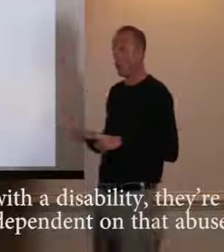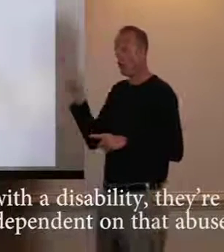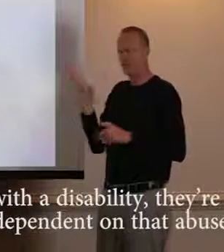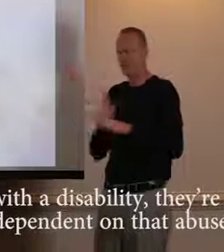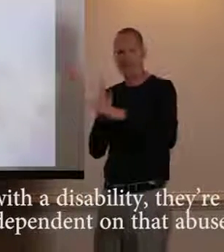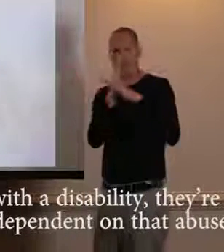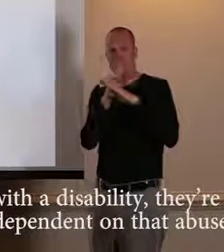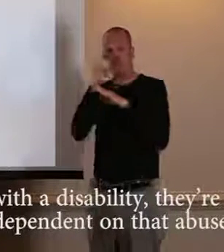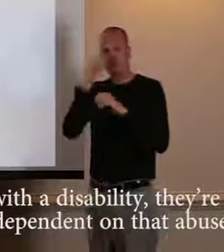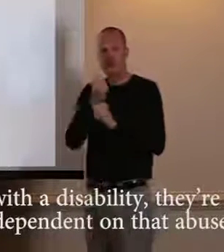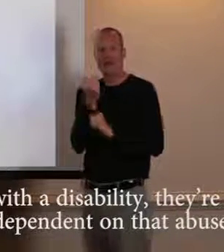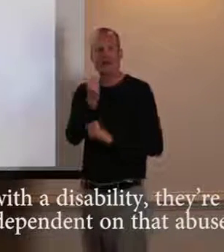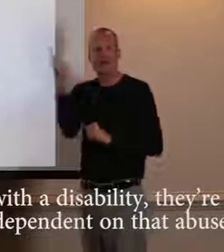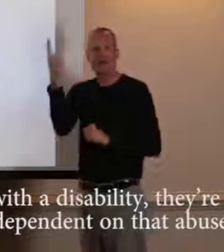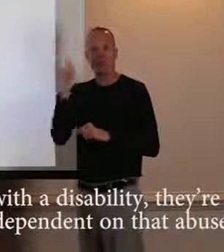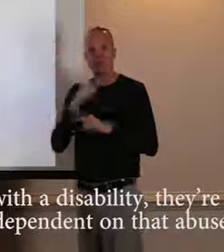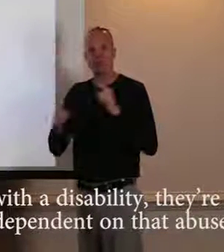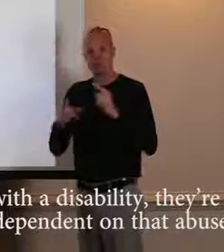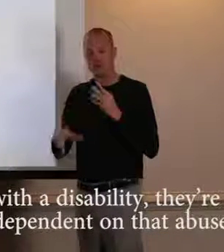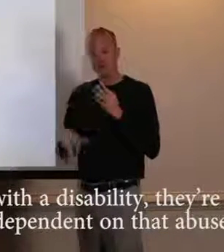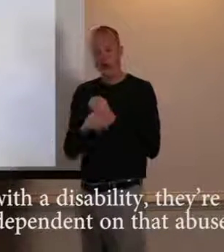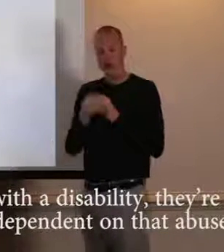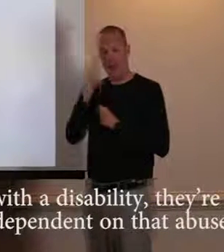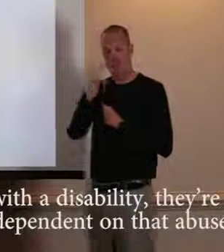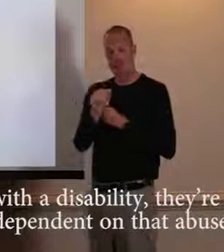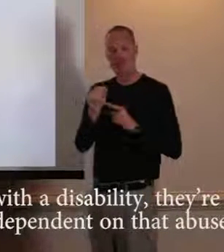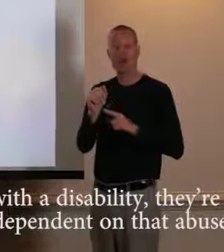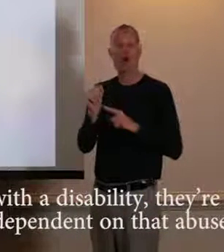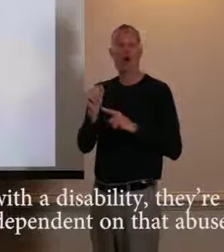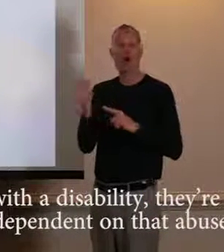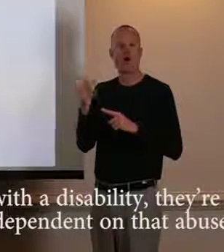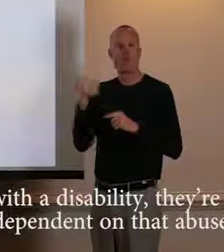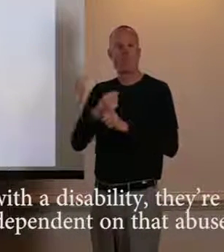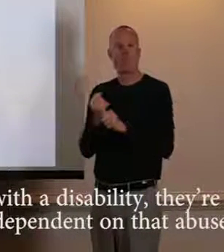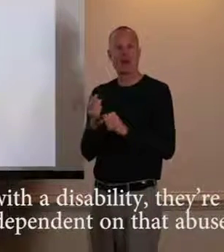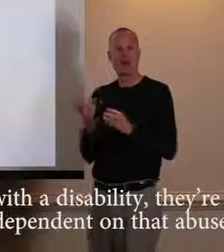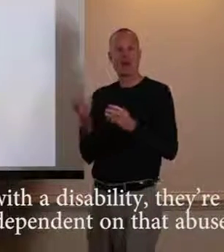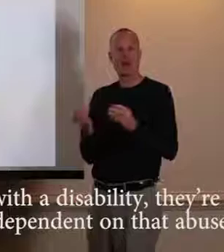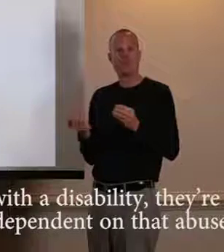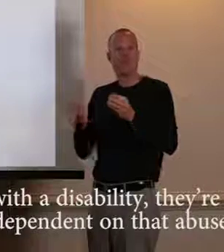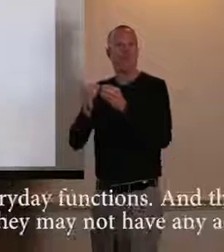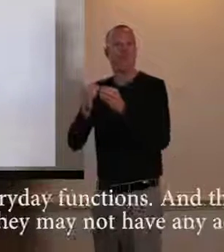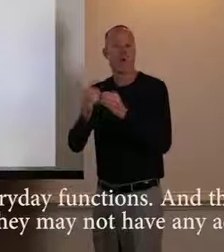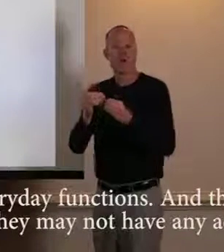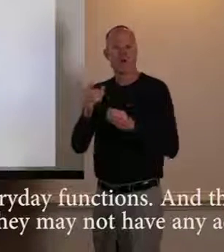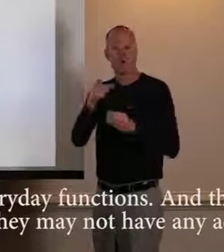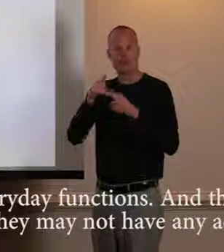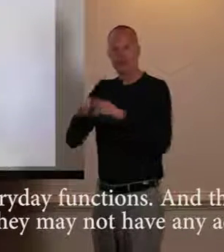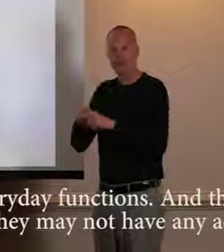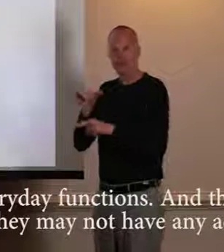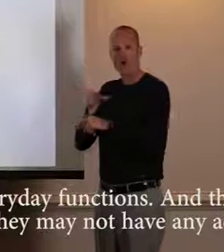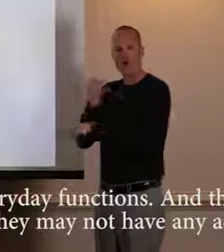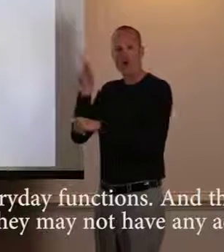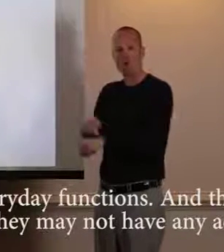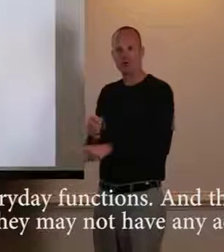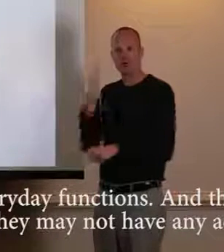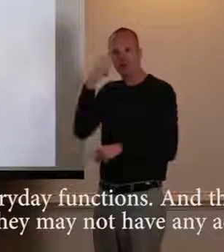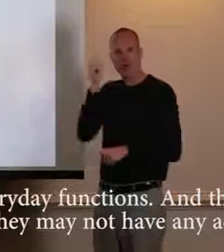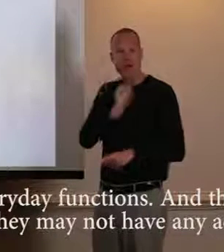these barriers with a disability, they're even further. So you may be dependent on that abuser for things as basic as like just everyday